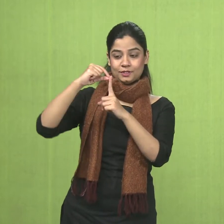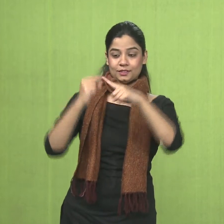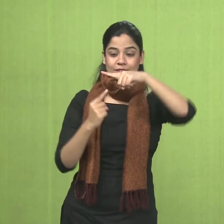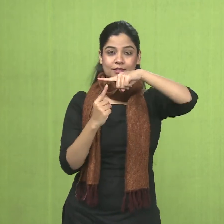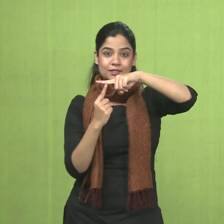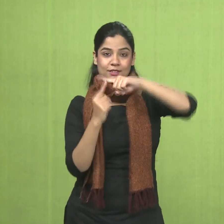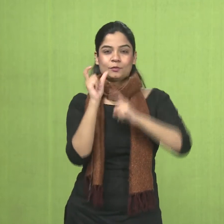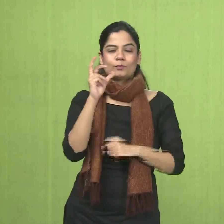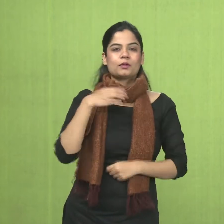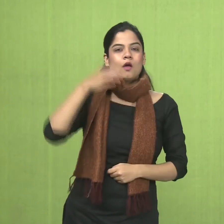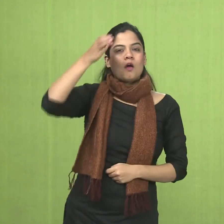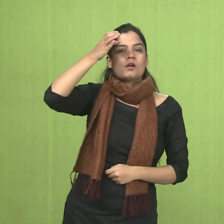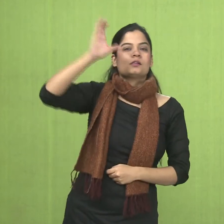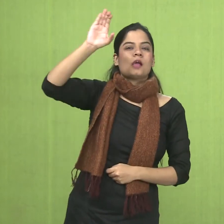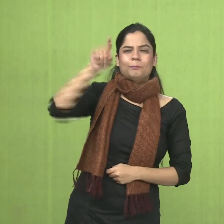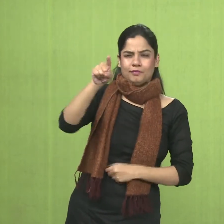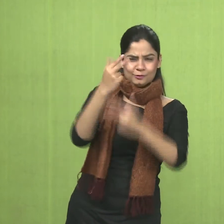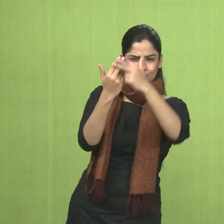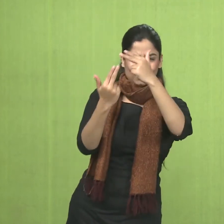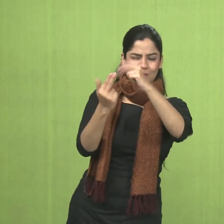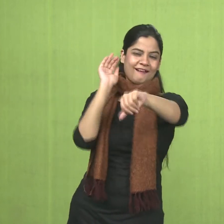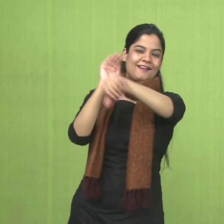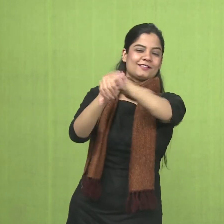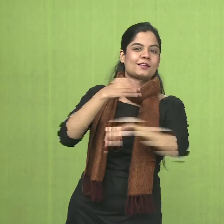understanding the abstract of the situation or the story.